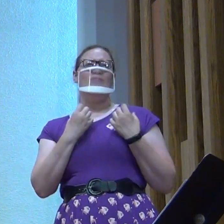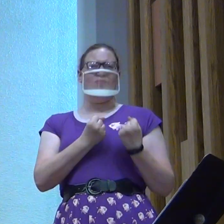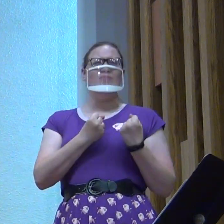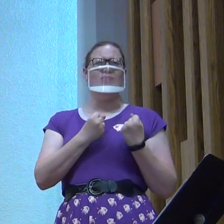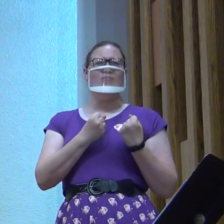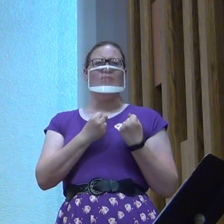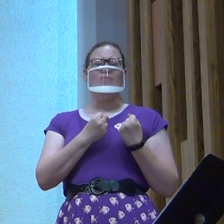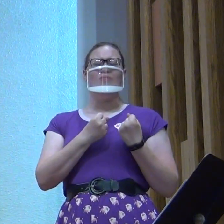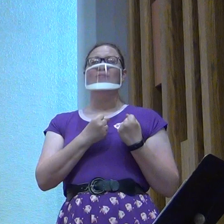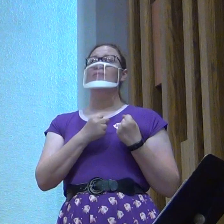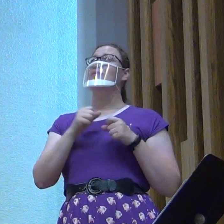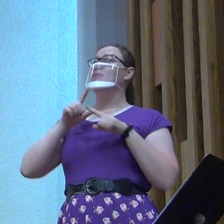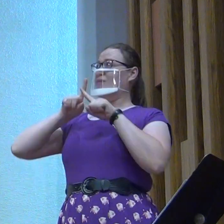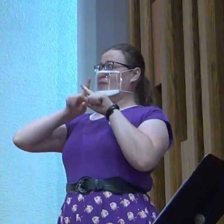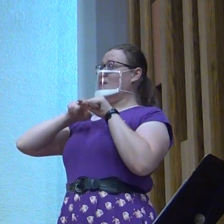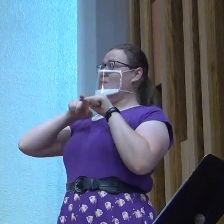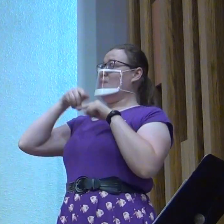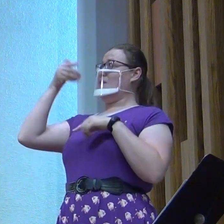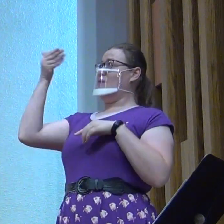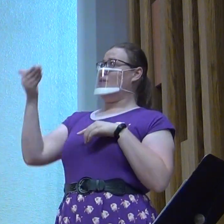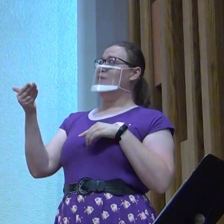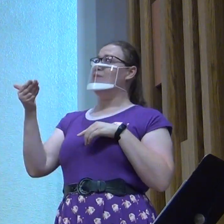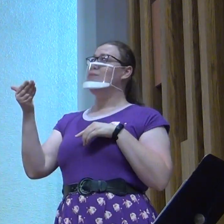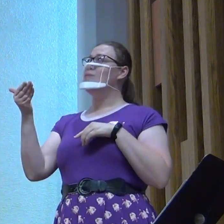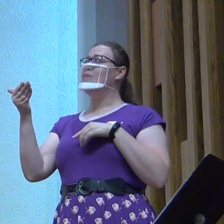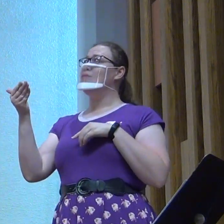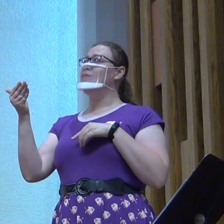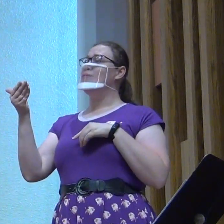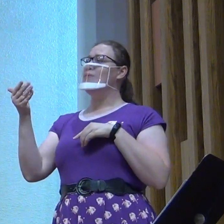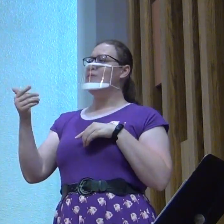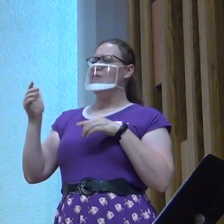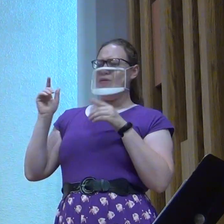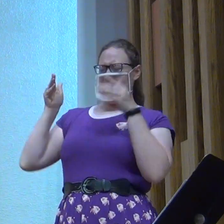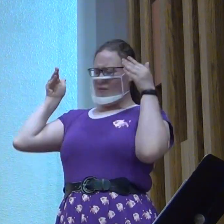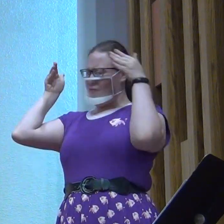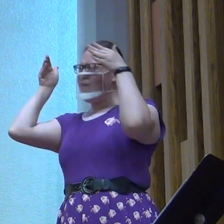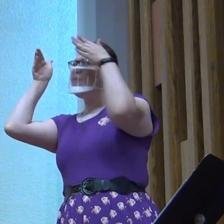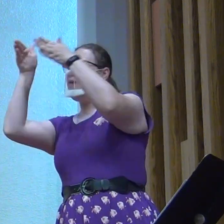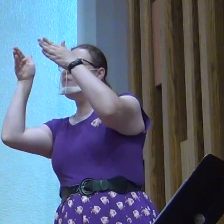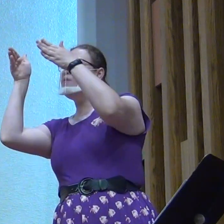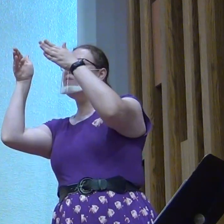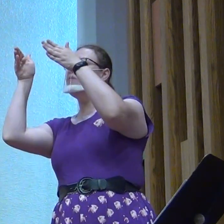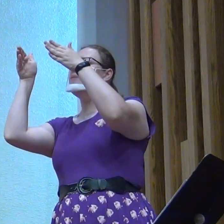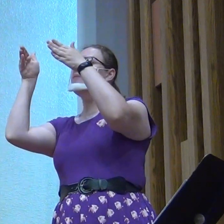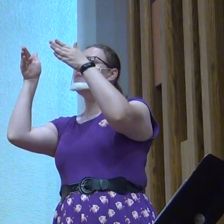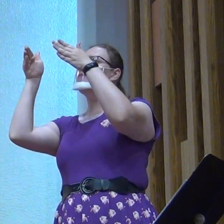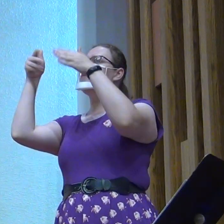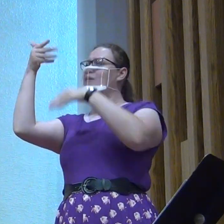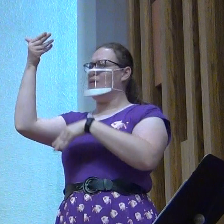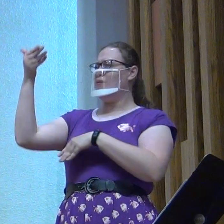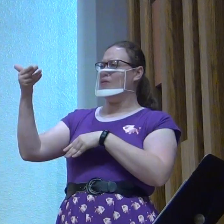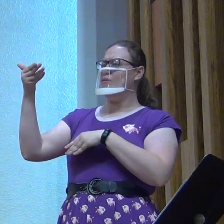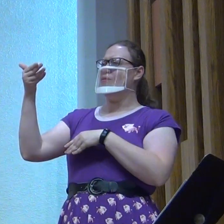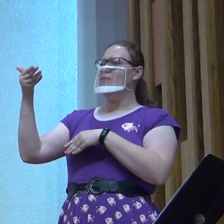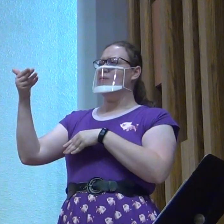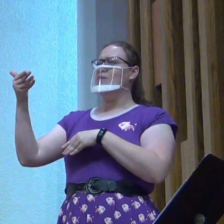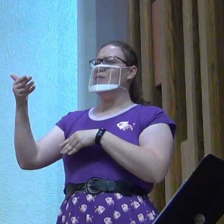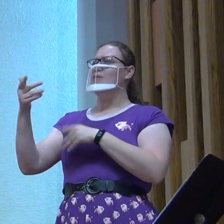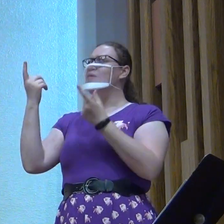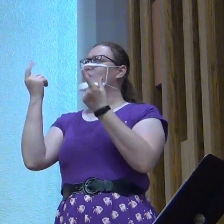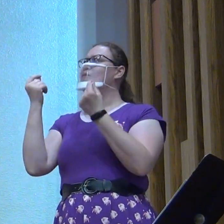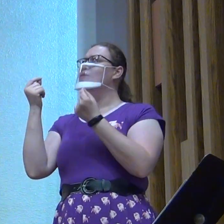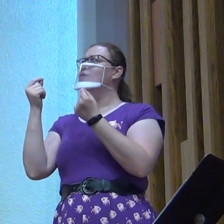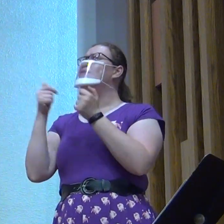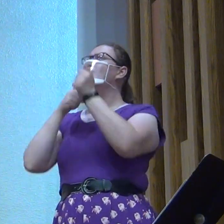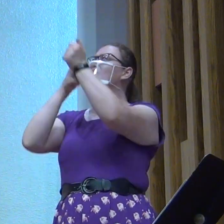be strengthened in our resolve, to have a clarity of focus as we